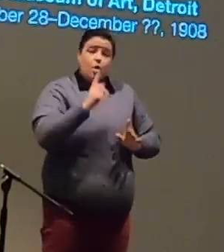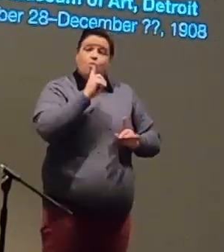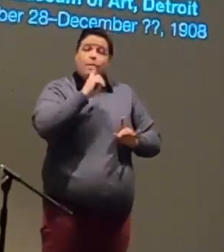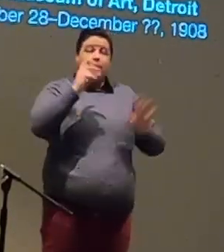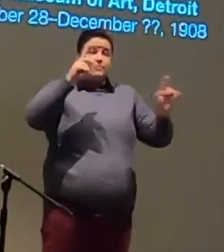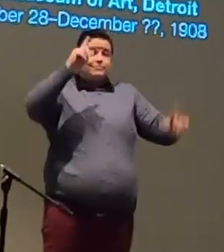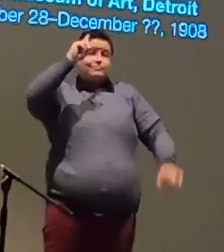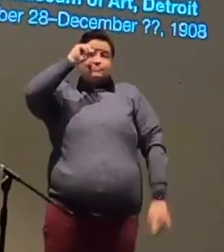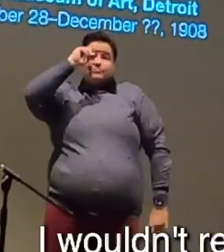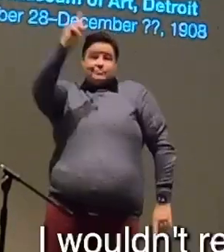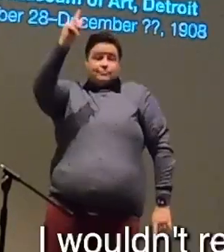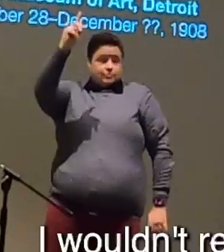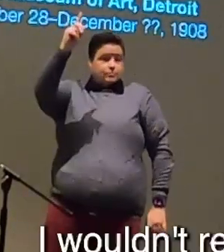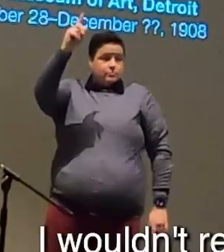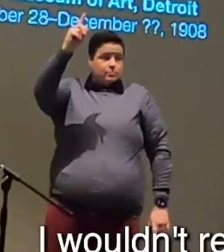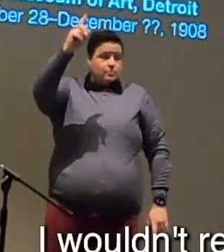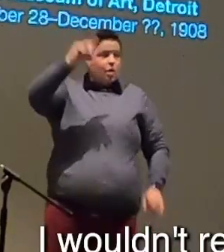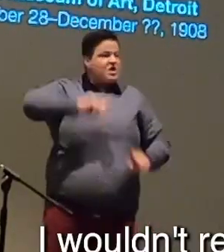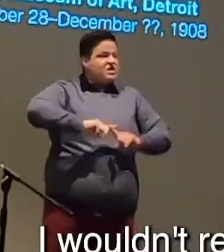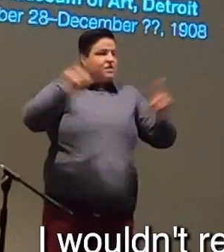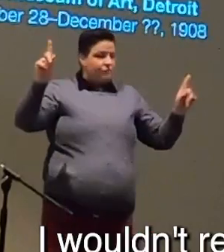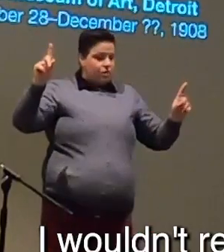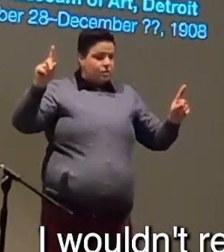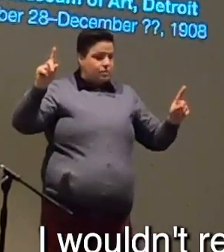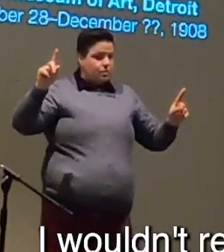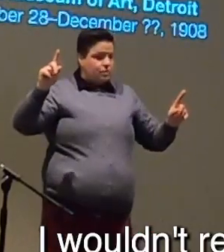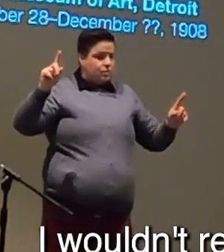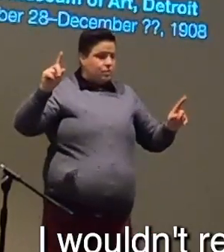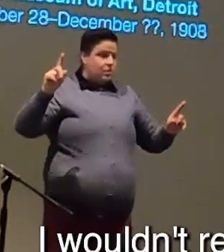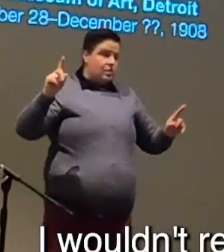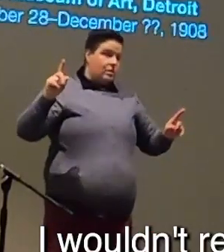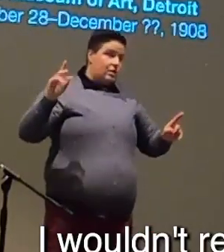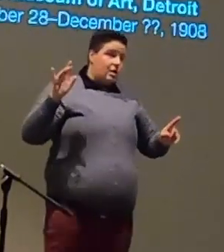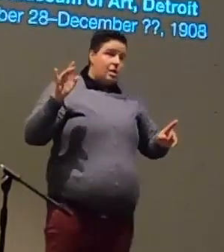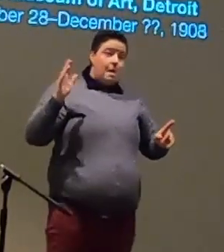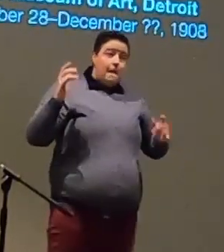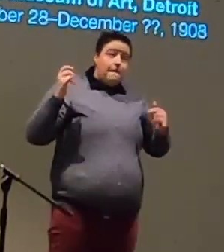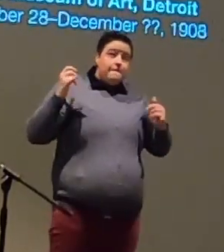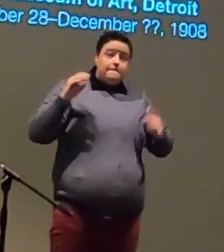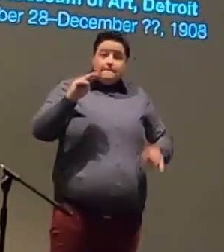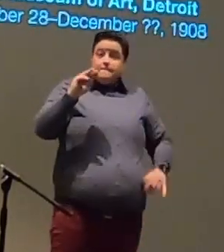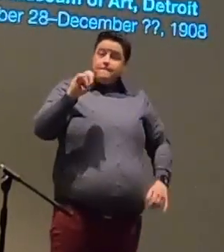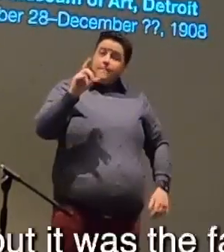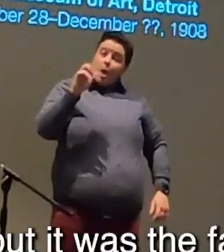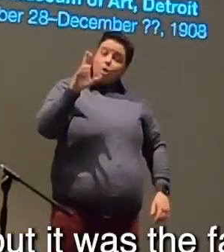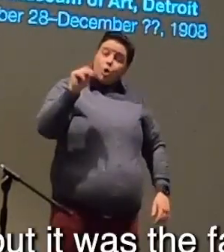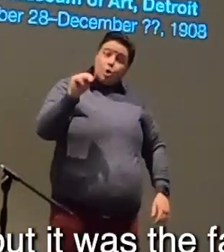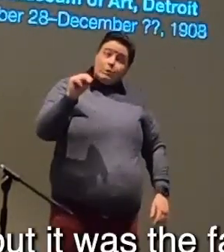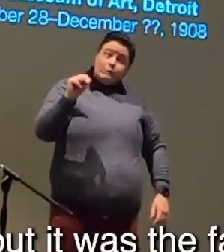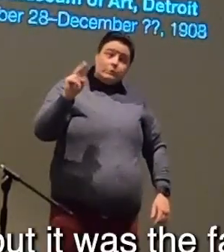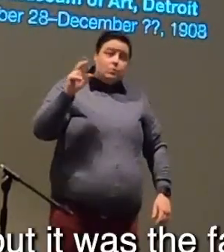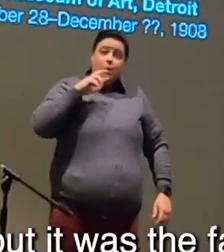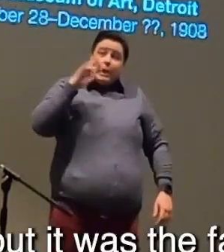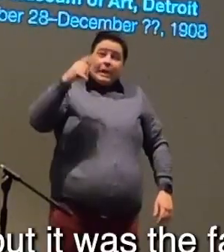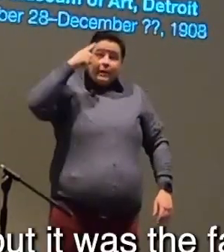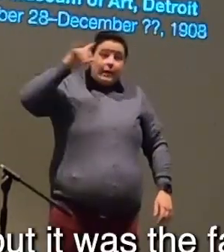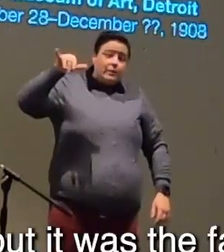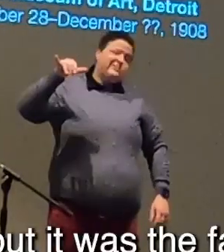avant-garde, I wouldn't really consider them that modern, but it was the